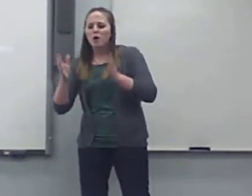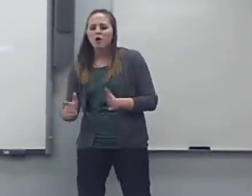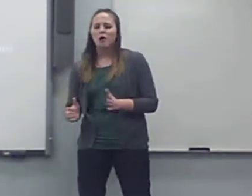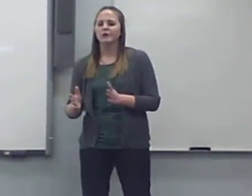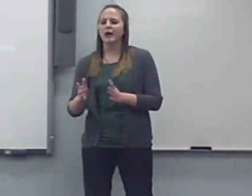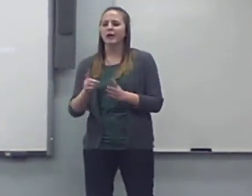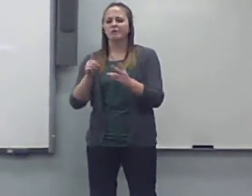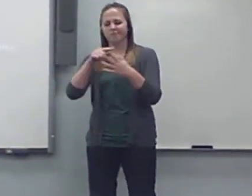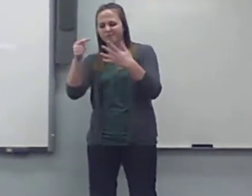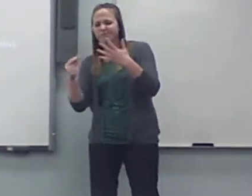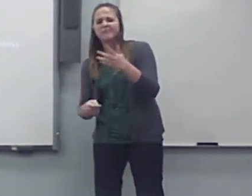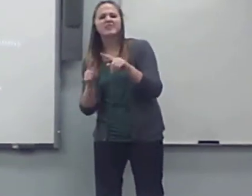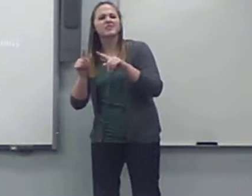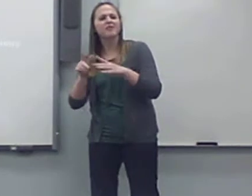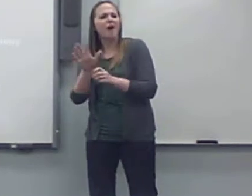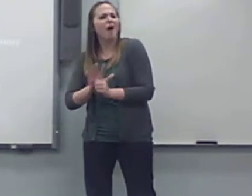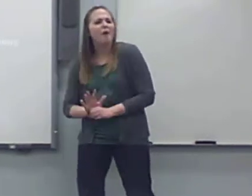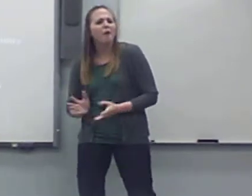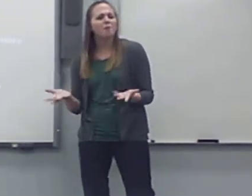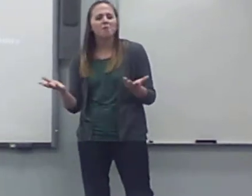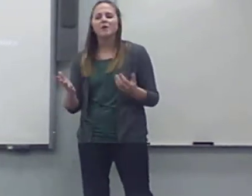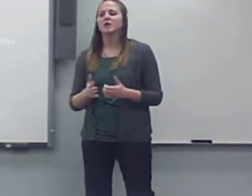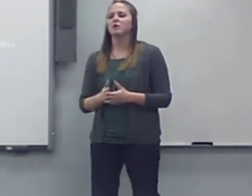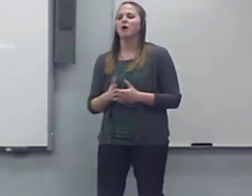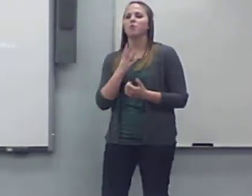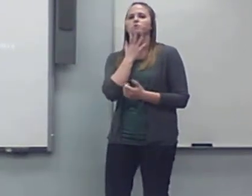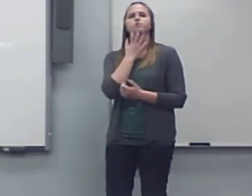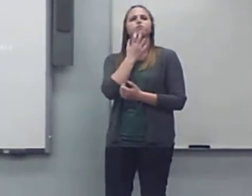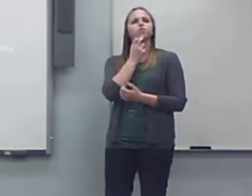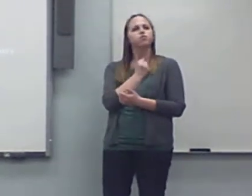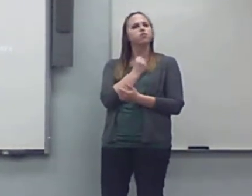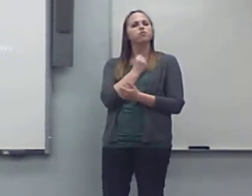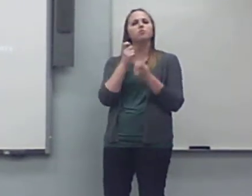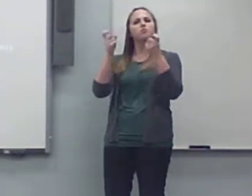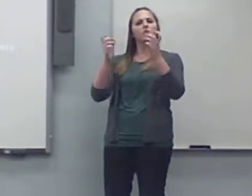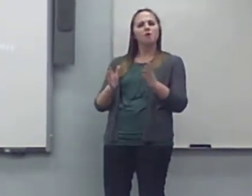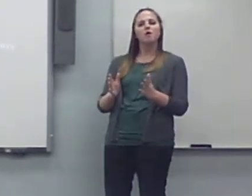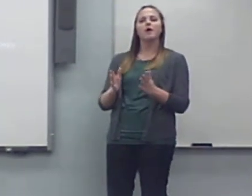really valued my time at PI as a coordinator, and then I went on to be a staff interpreter with them